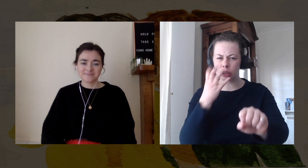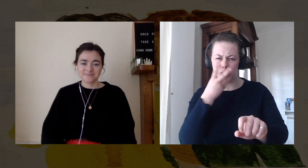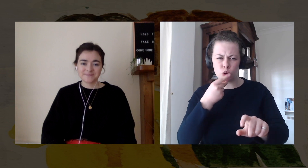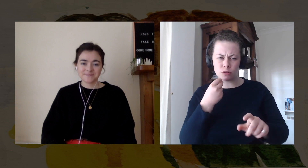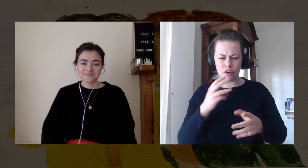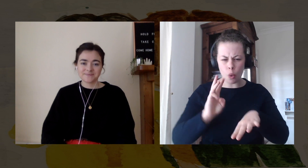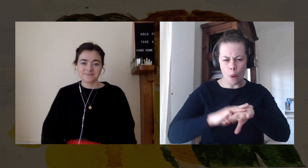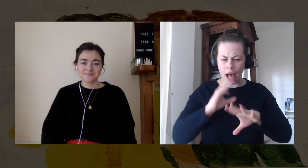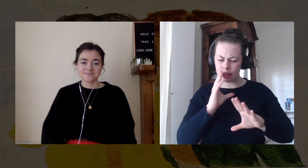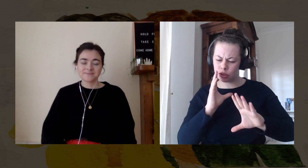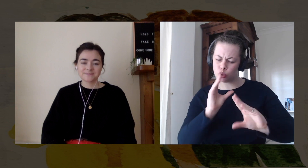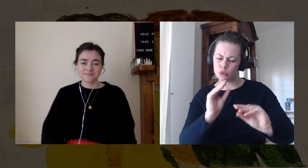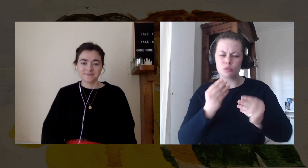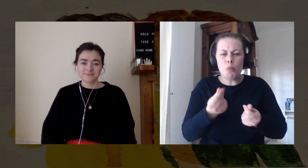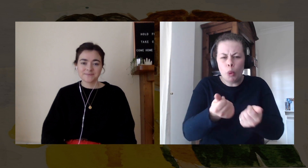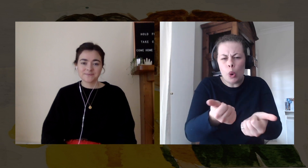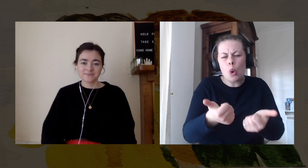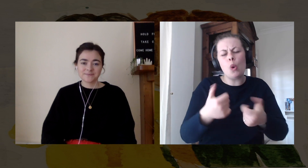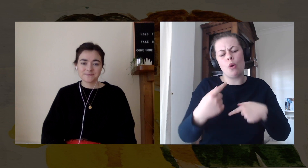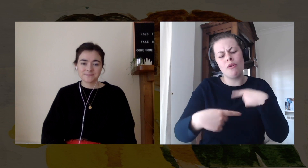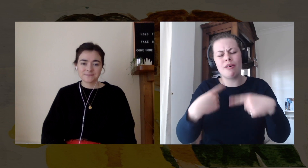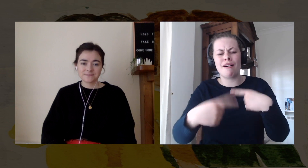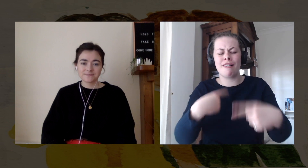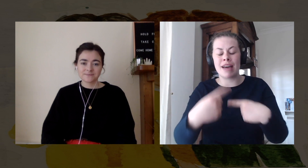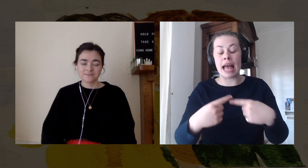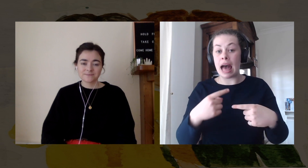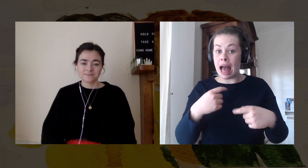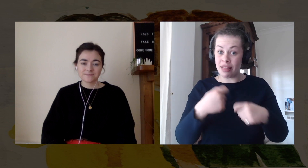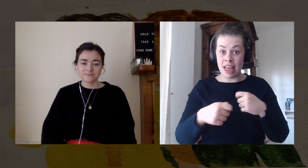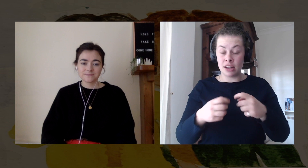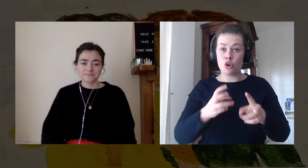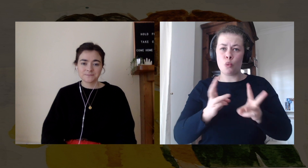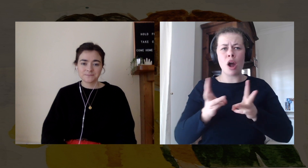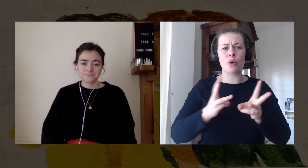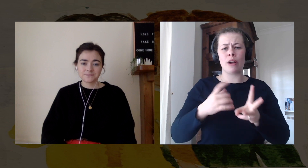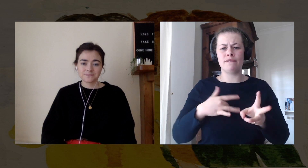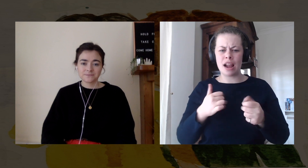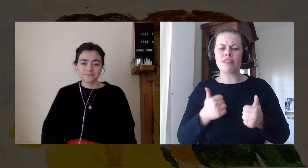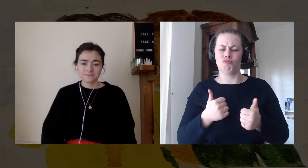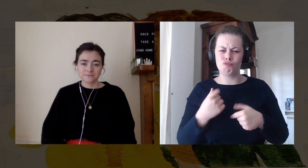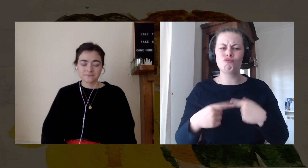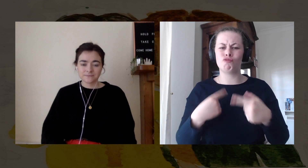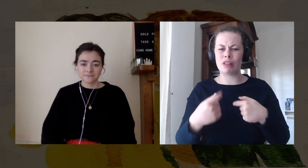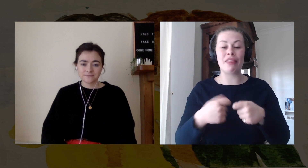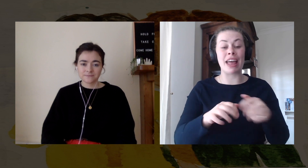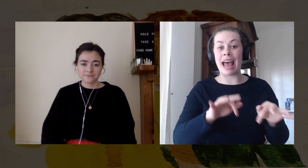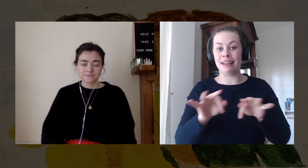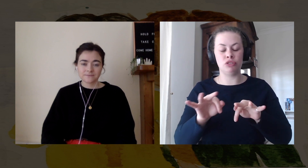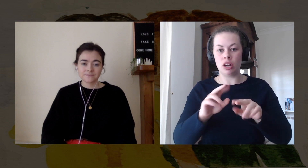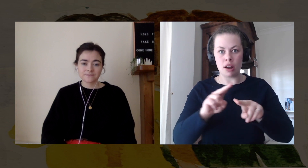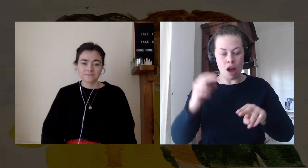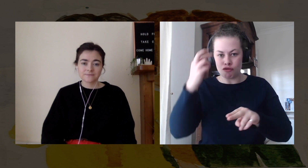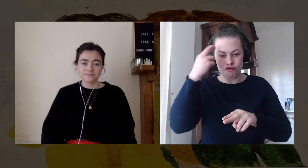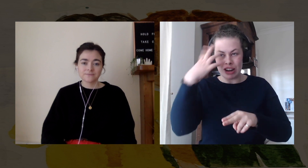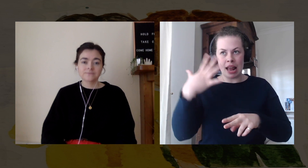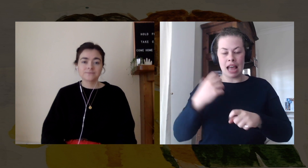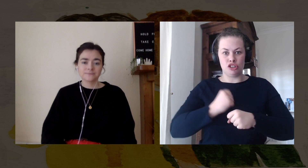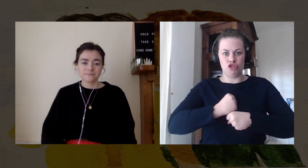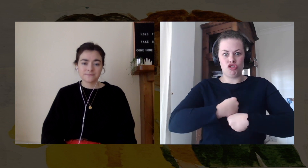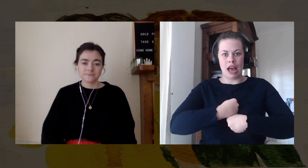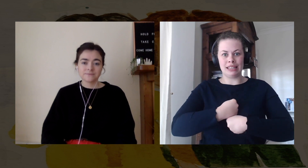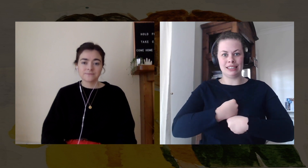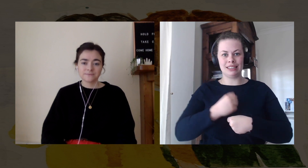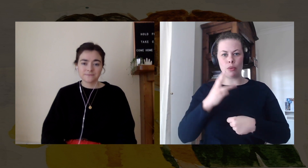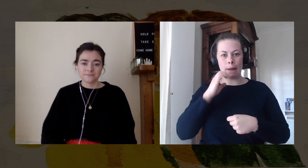don't realize the stress you're under, because it's like the stress, it's the adrenaline rush that comes with like being on such a good run in such a stressful